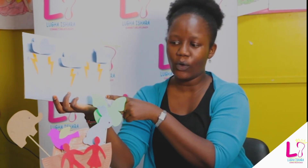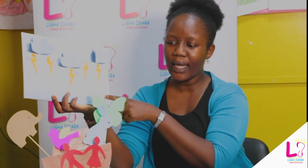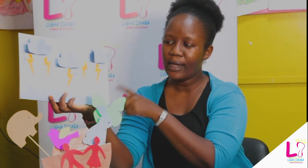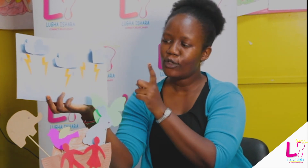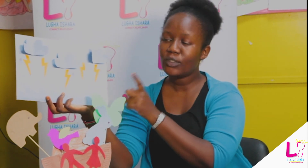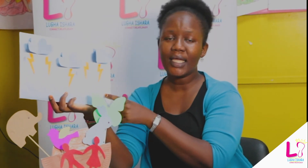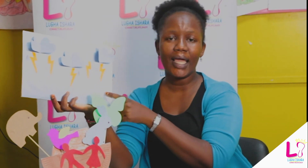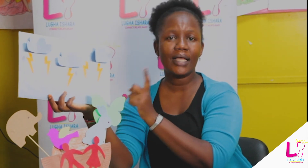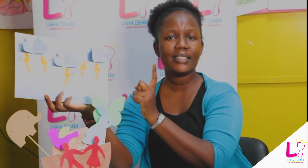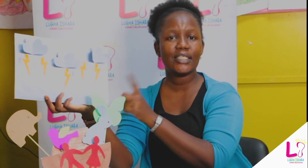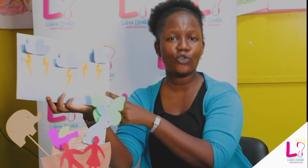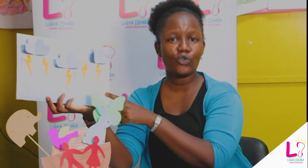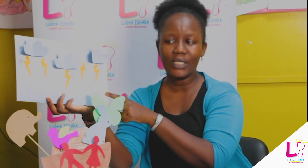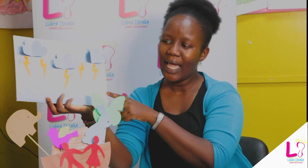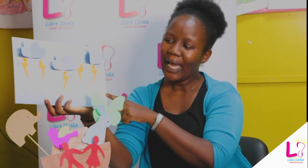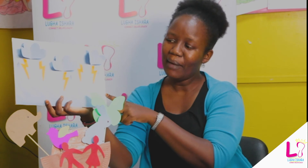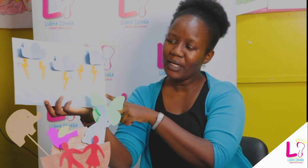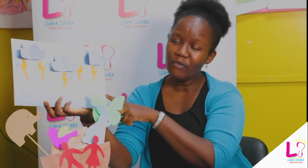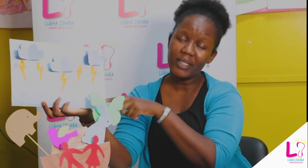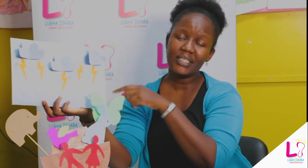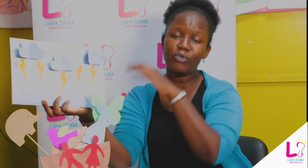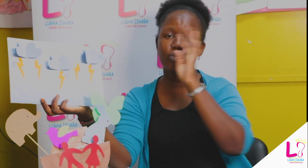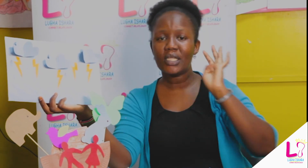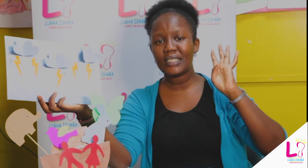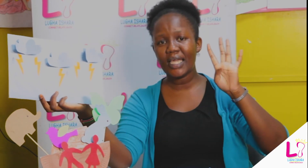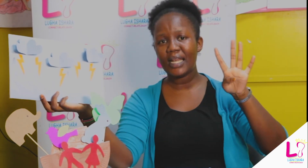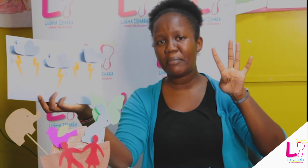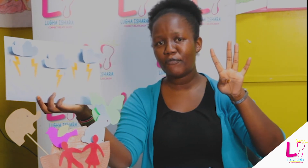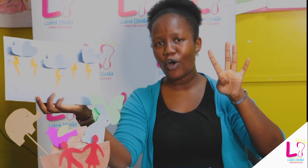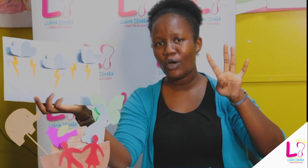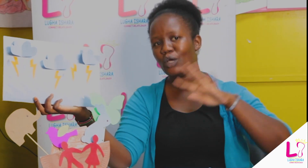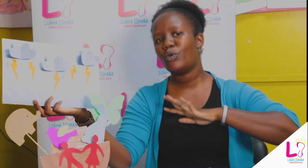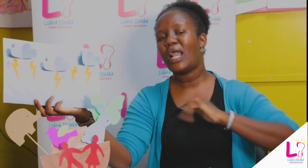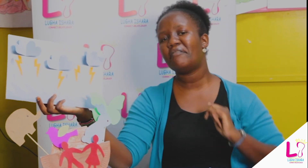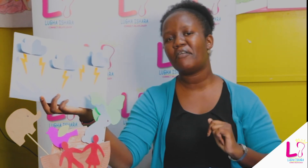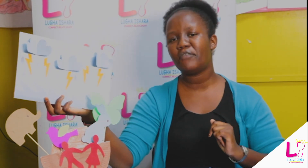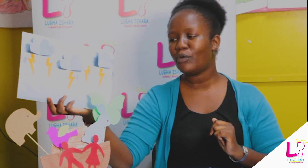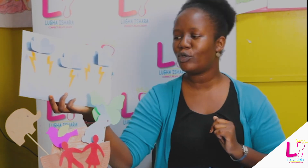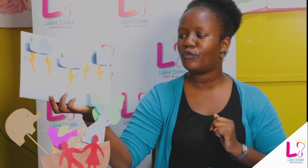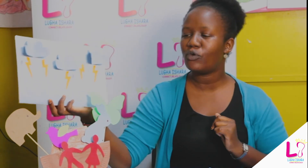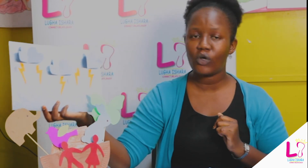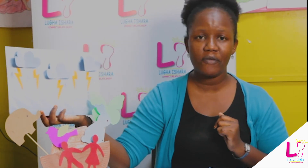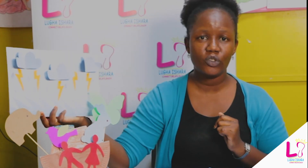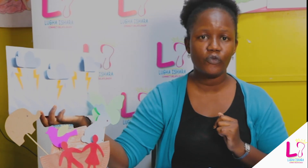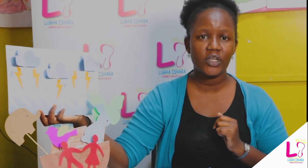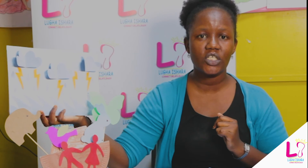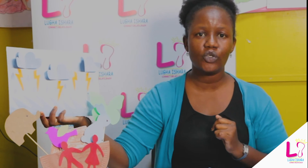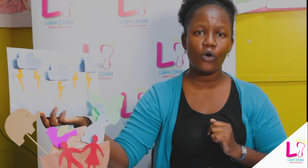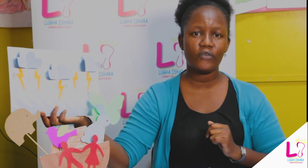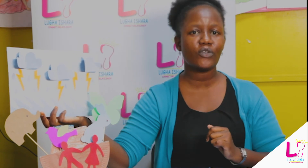Okay? So take care, see you soon, and I believe by the time you're doing day number 4, you'll have a very beautiful craft to finish it off. So thank